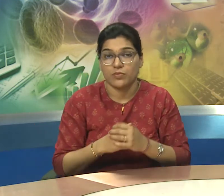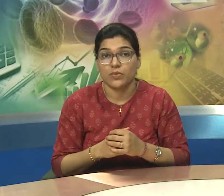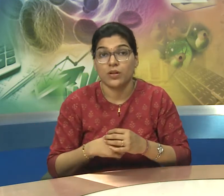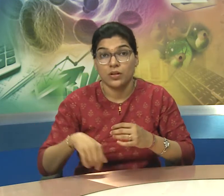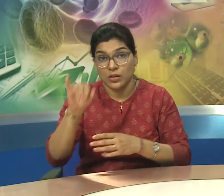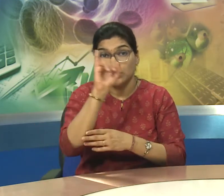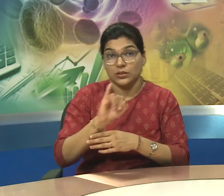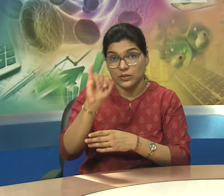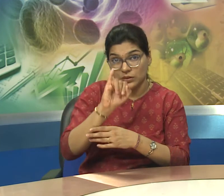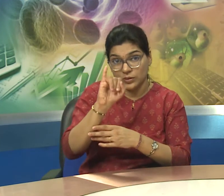capital